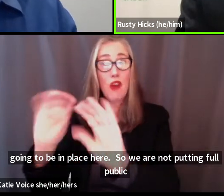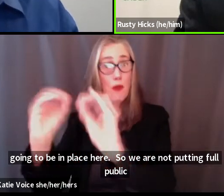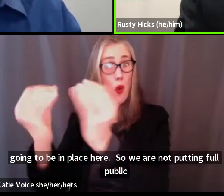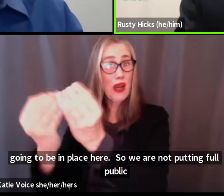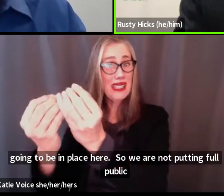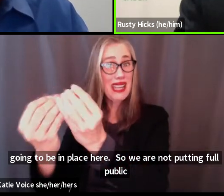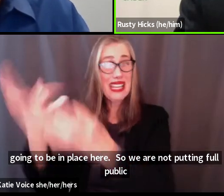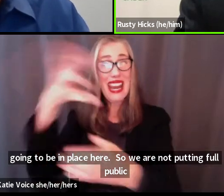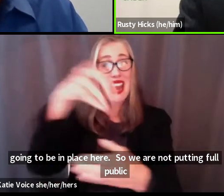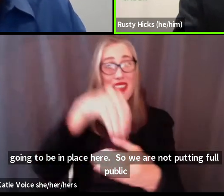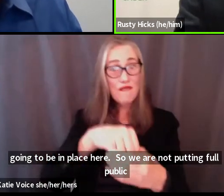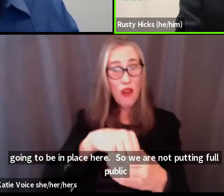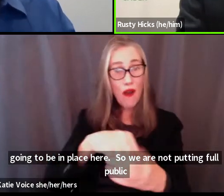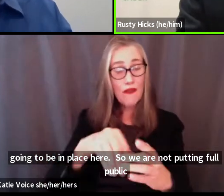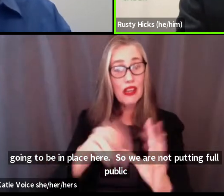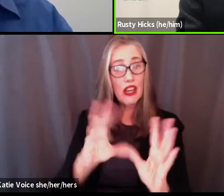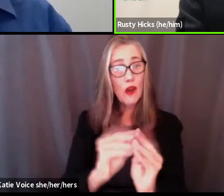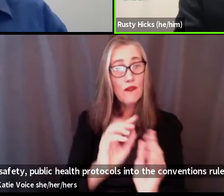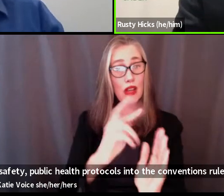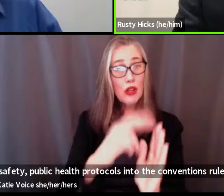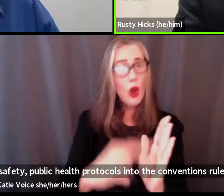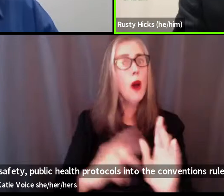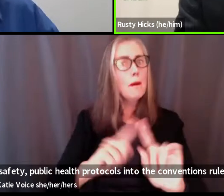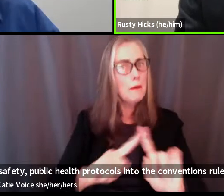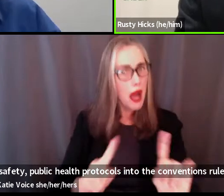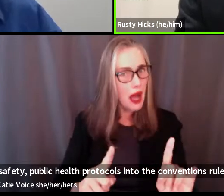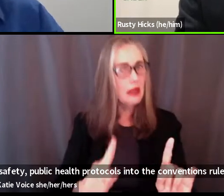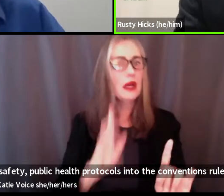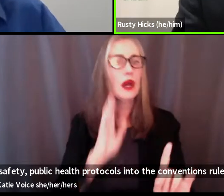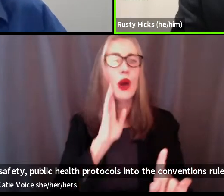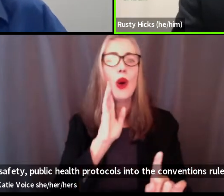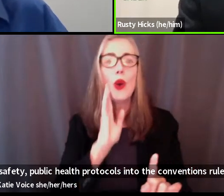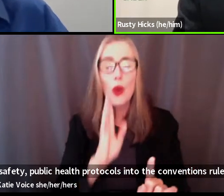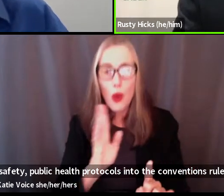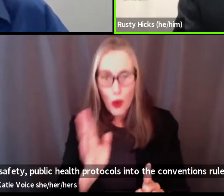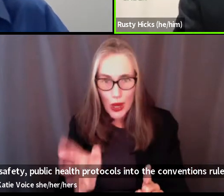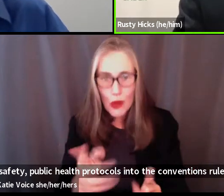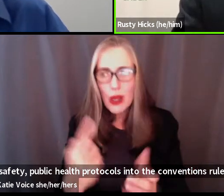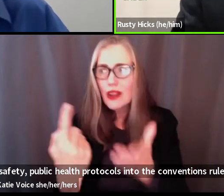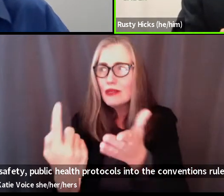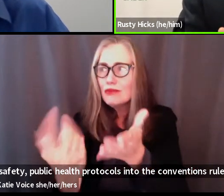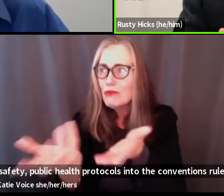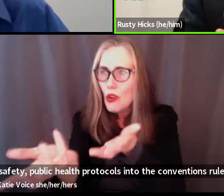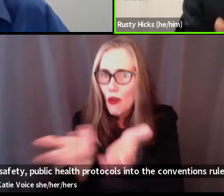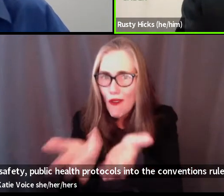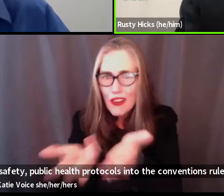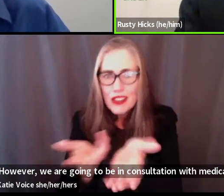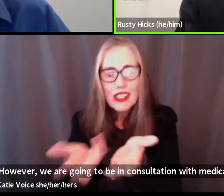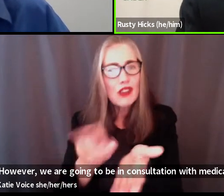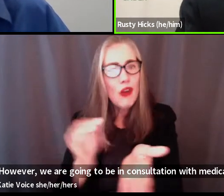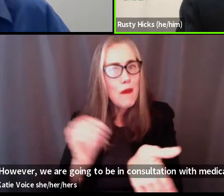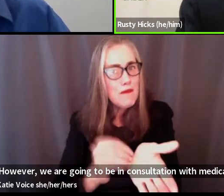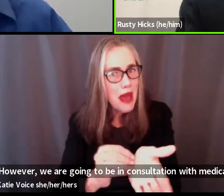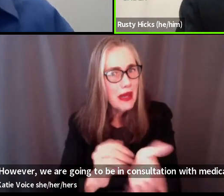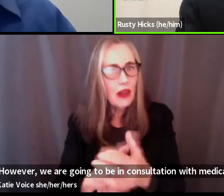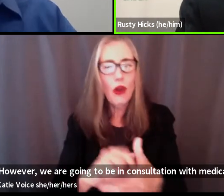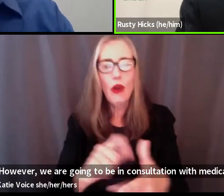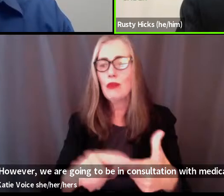be in consultation with medical, science, public health